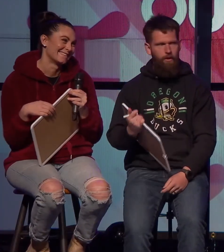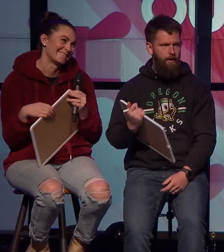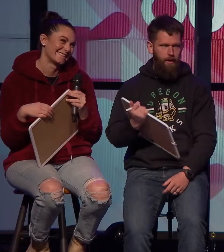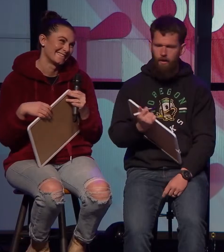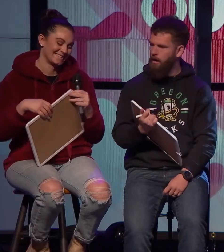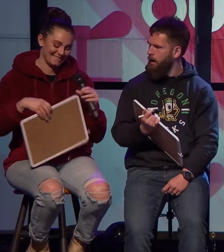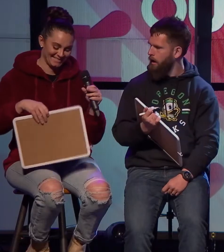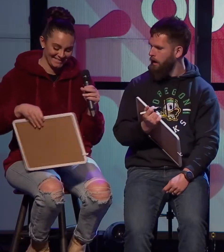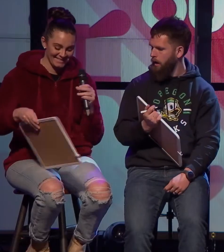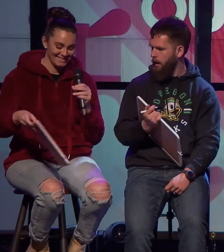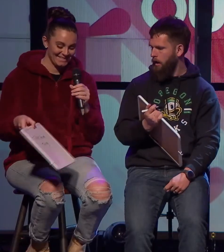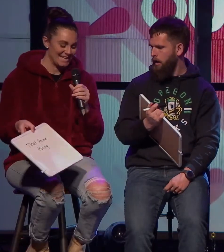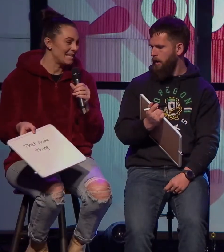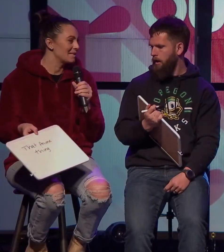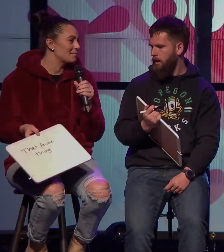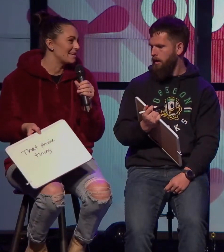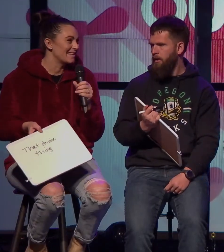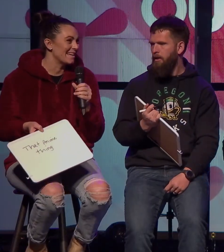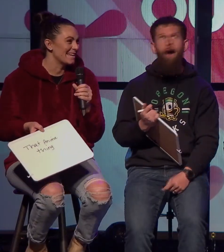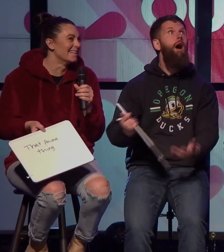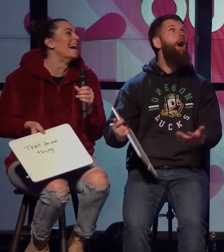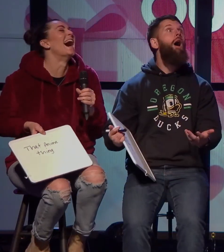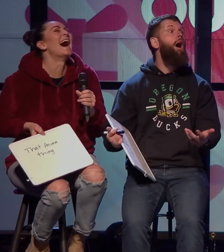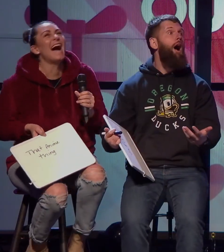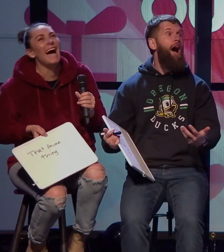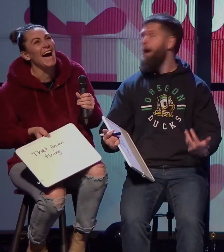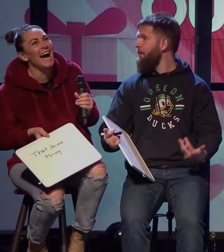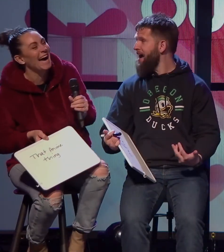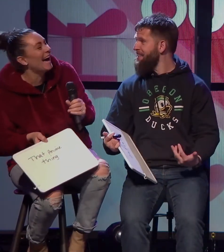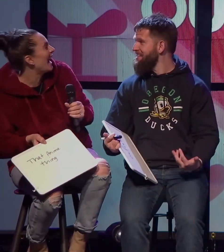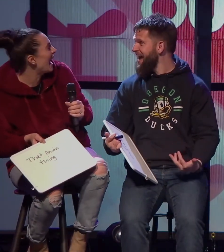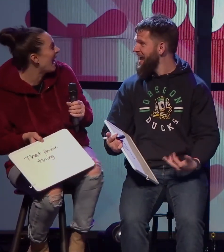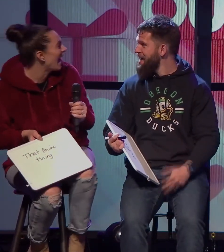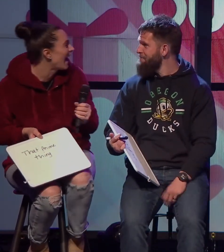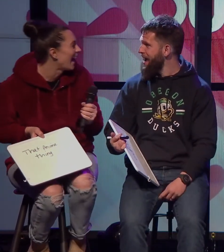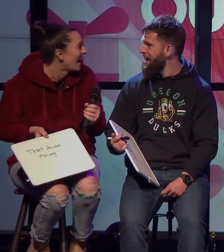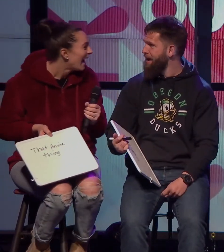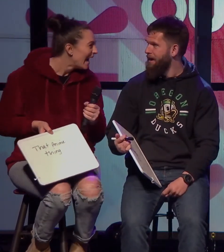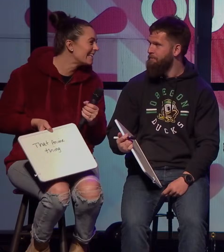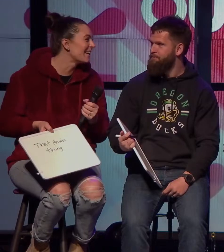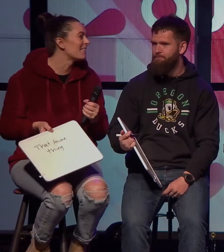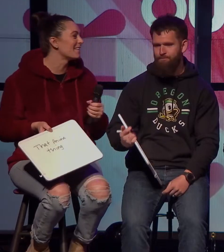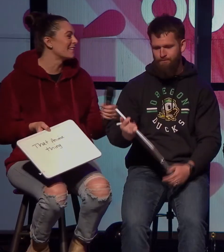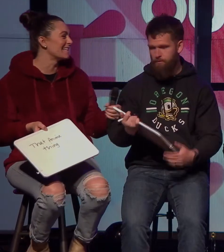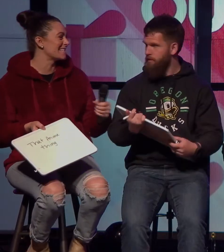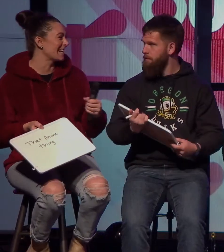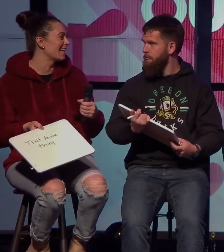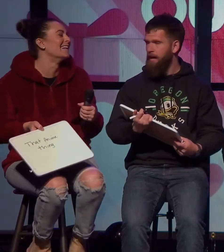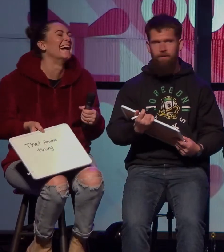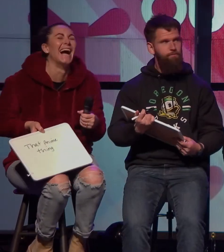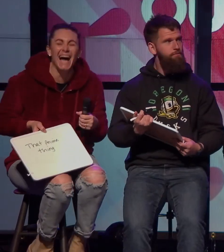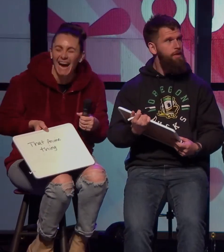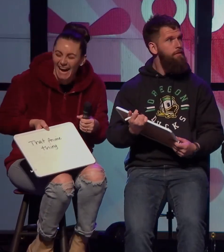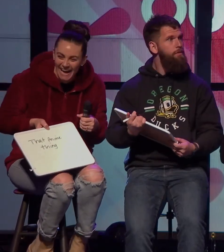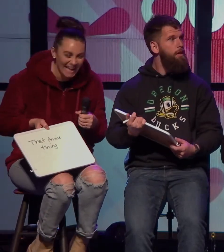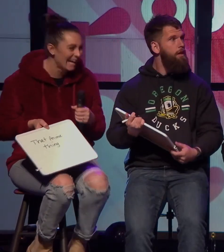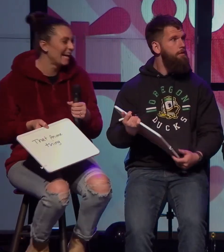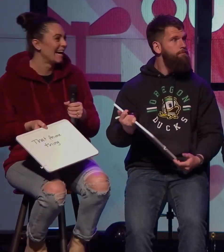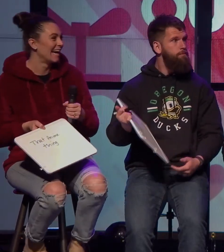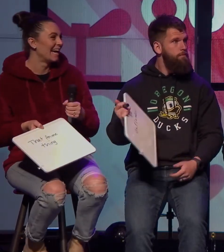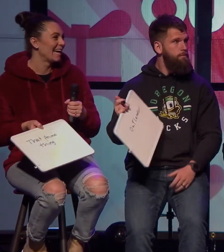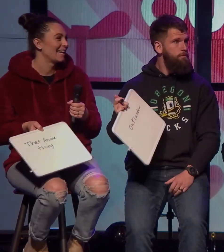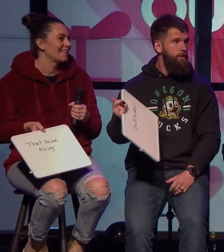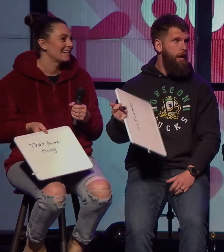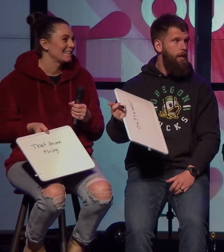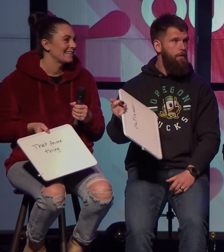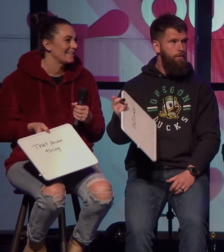Jess, what did you say? That anime thing. Is that it? It's not anime. No, the one. I don't know what Outlander is. Is that